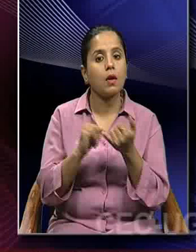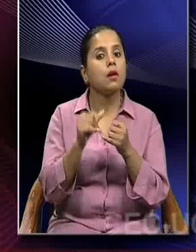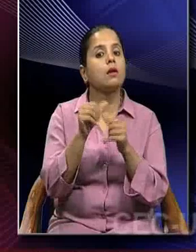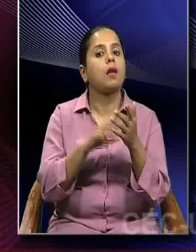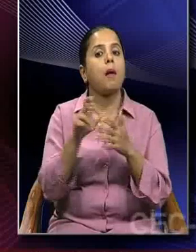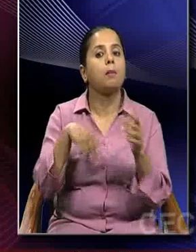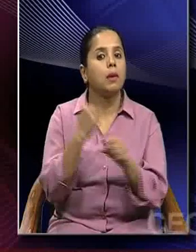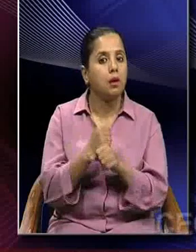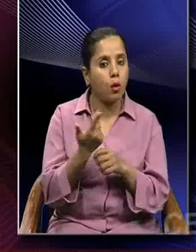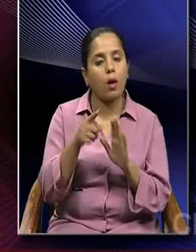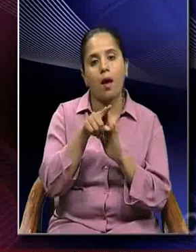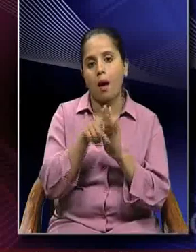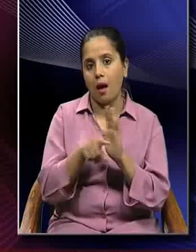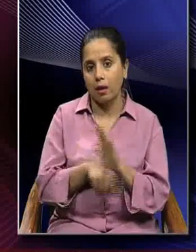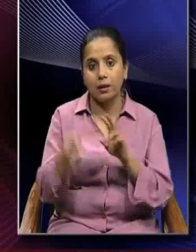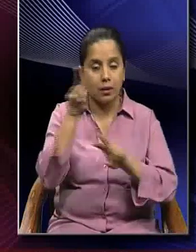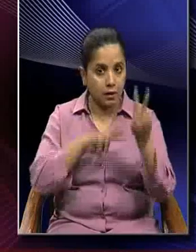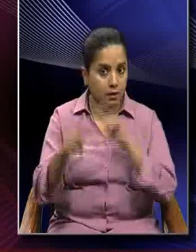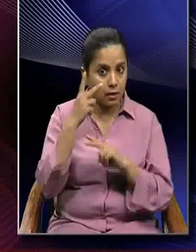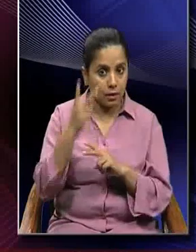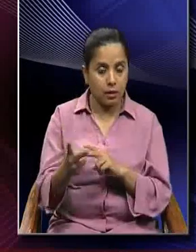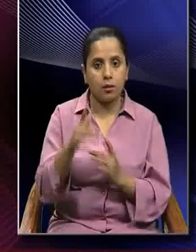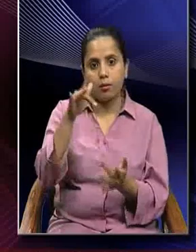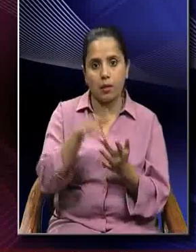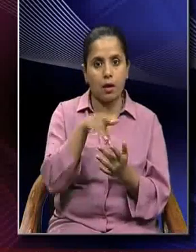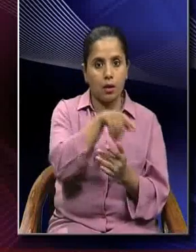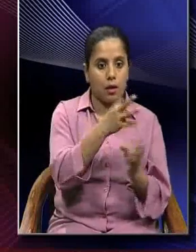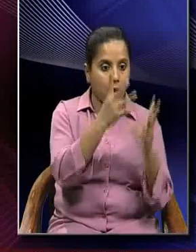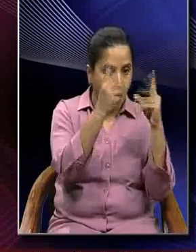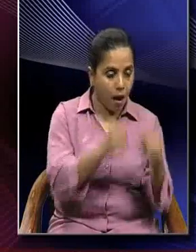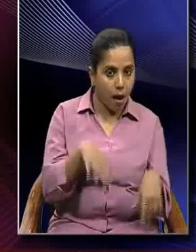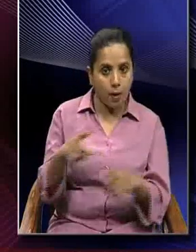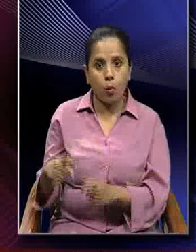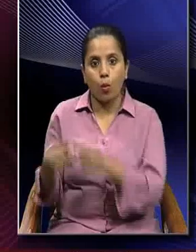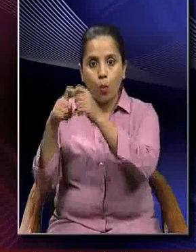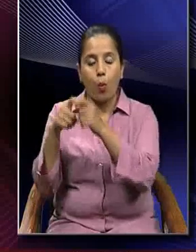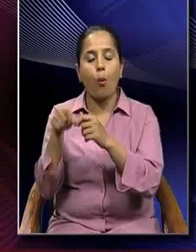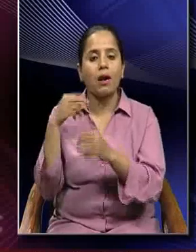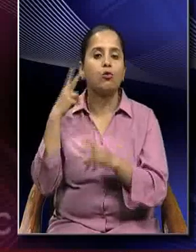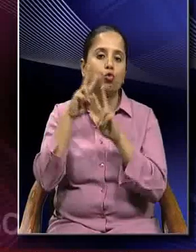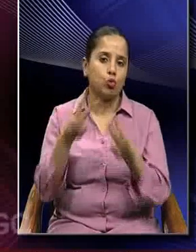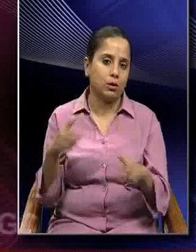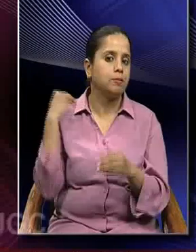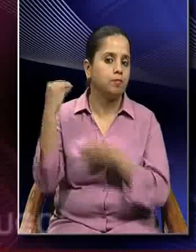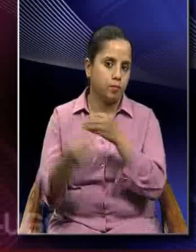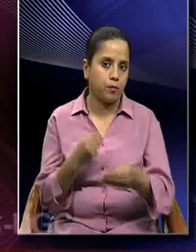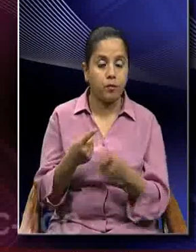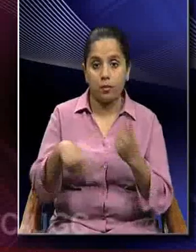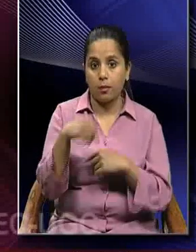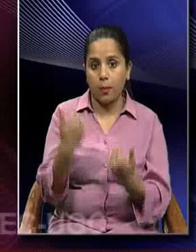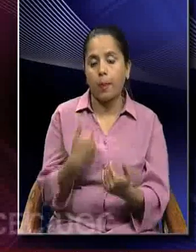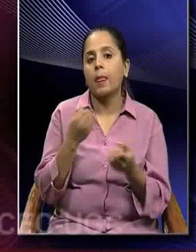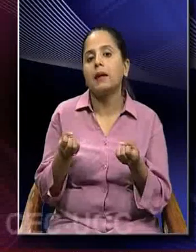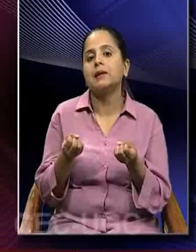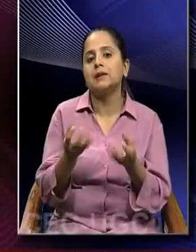techniques, and ethical considerations between quantitative and qualitative research traditions. So let us now